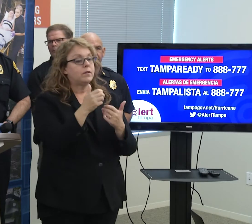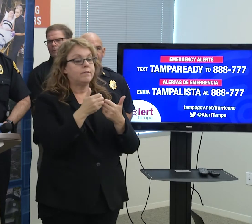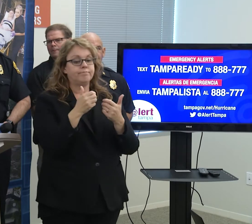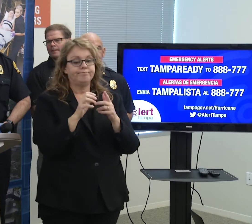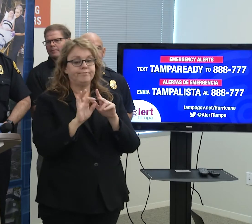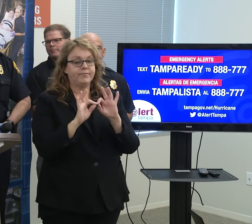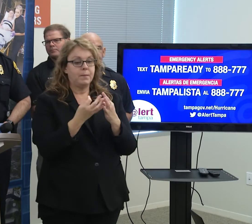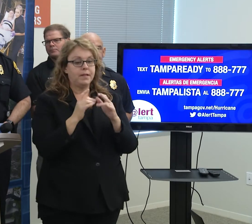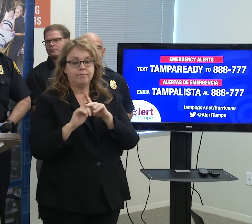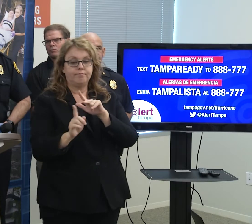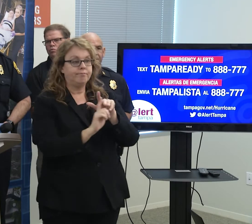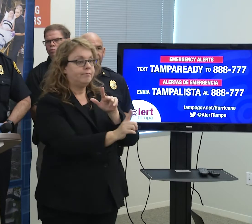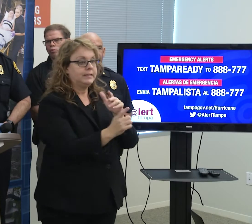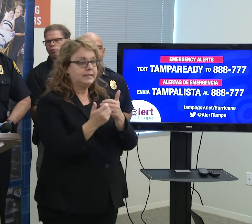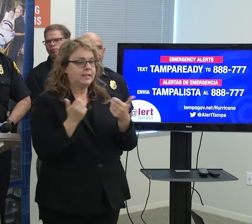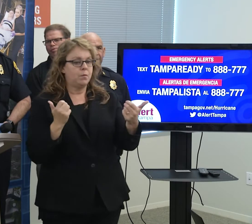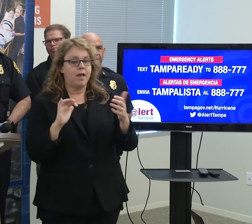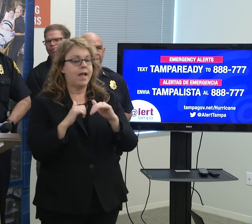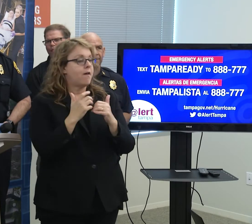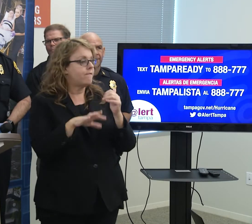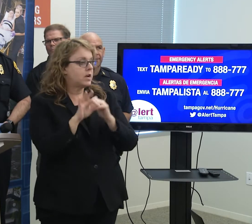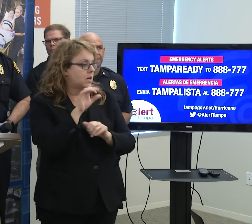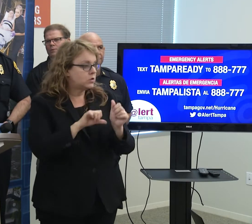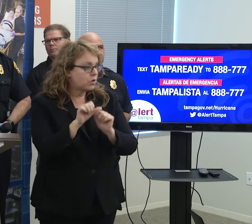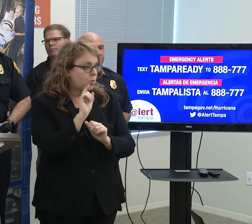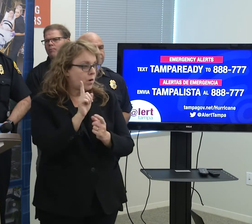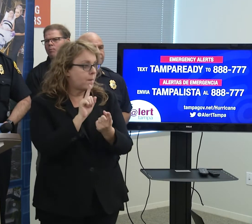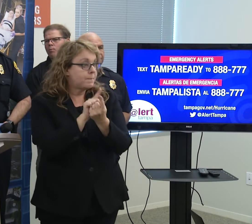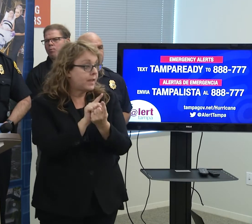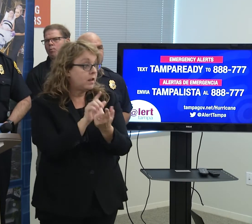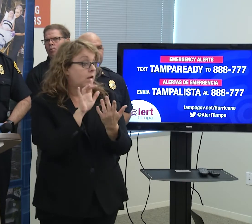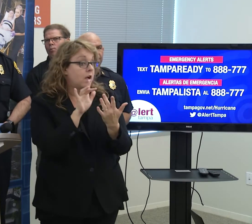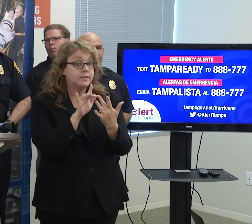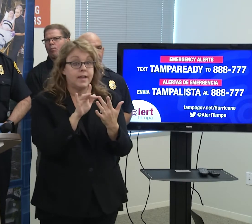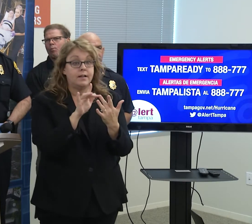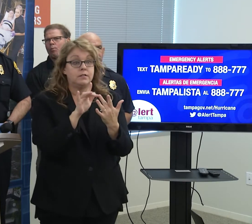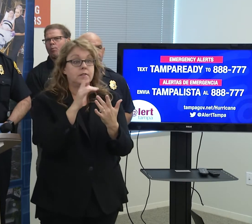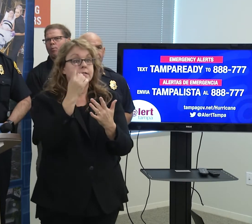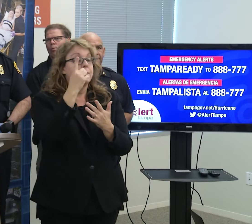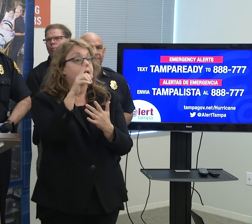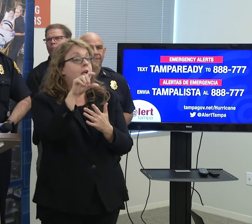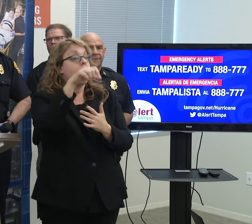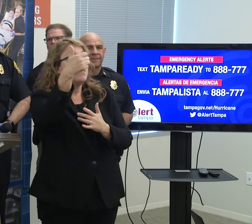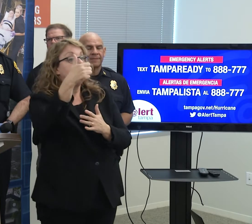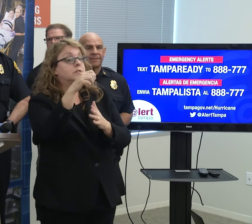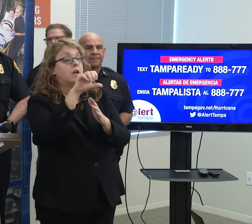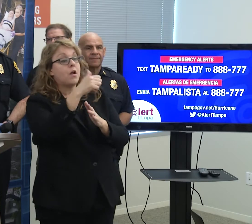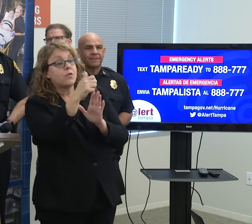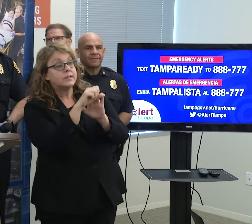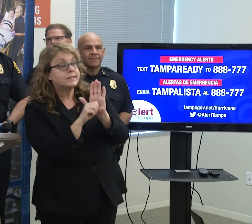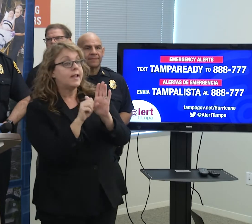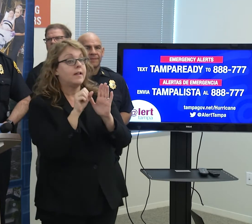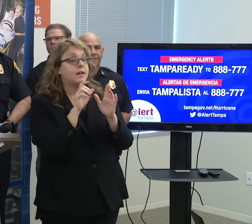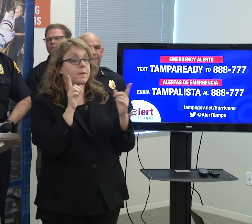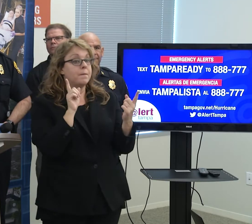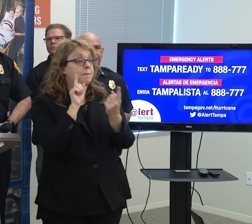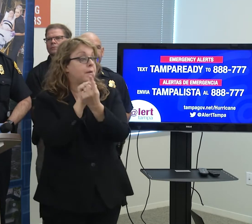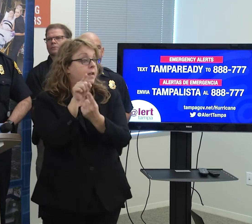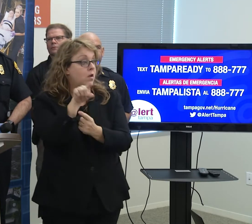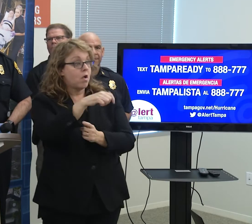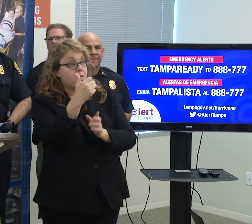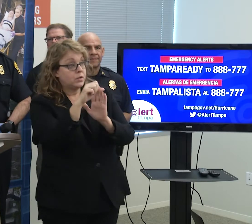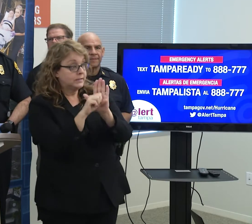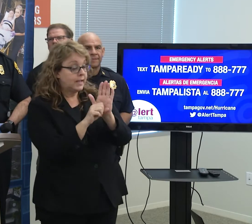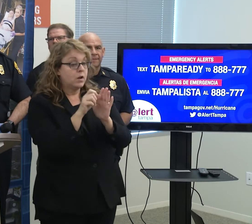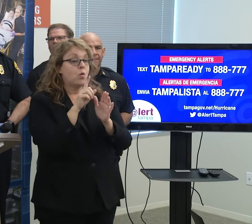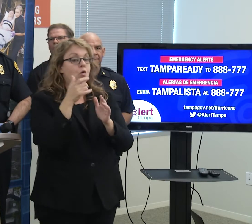family, how are you going to find each other after the storm? If you have a contact outside of the state, somewhere else that you can both